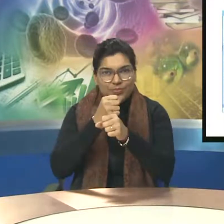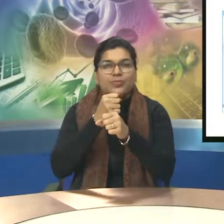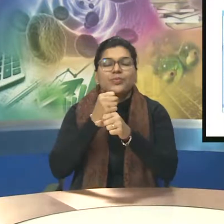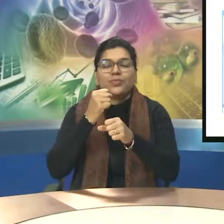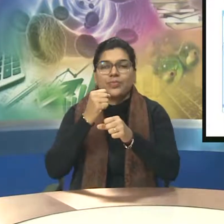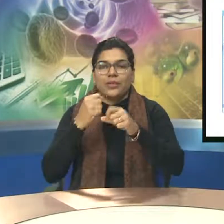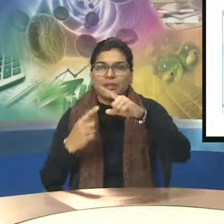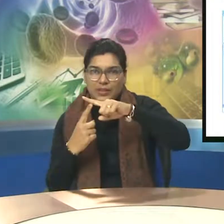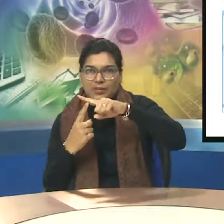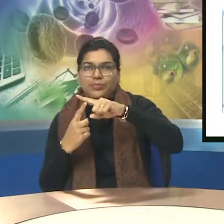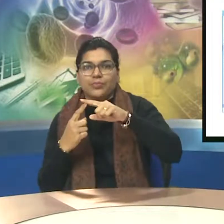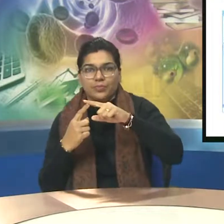Text,